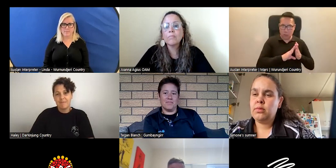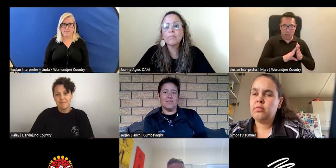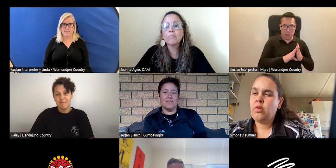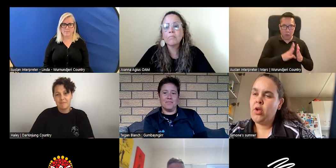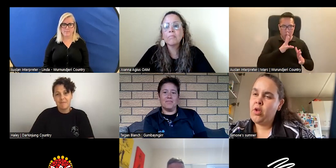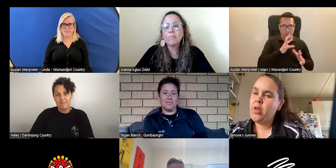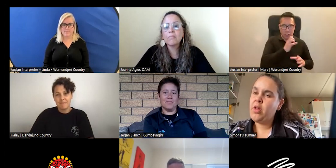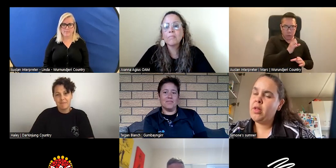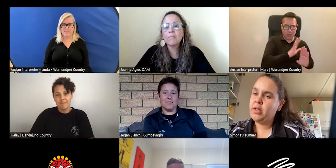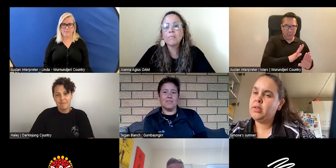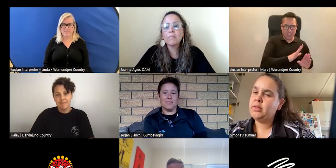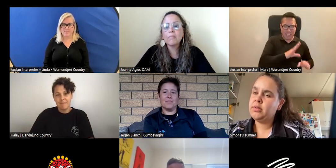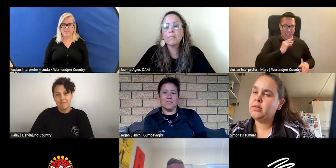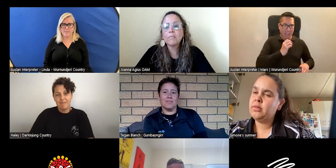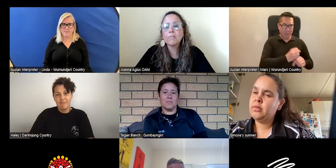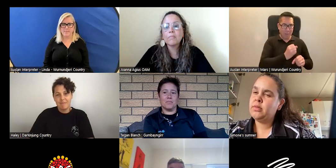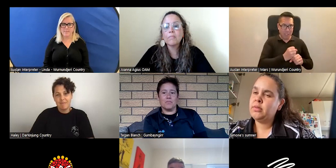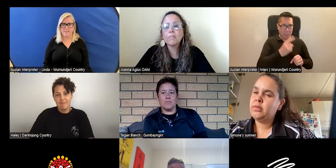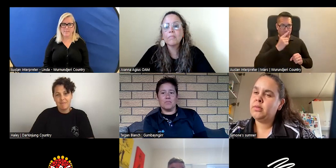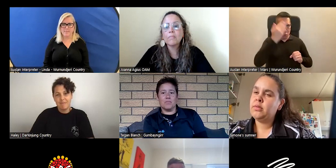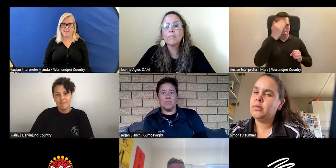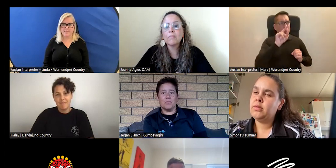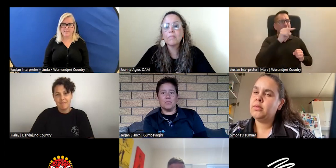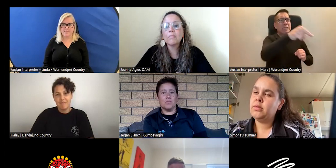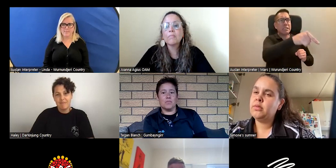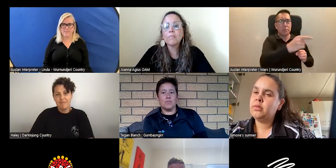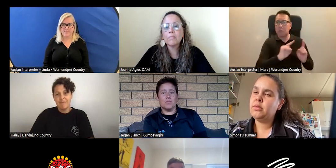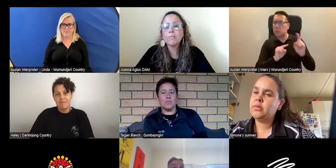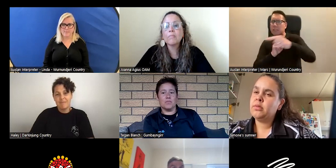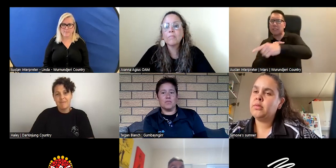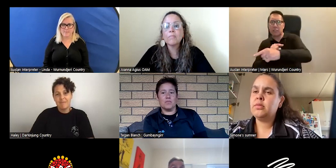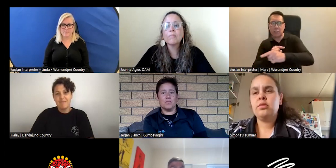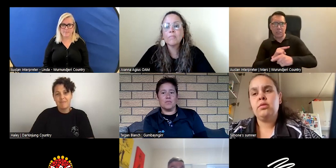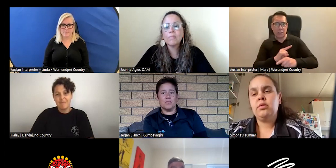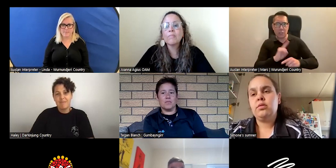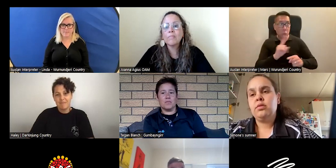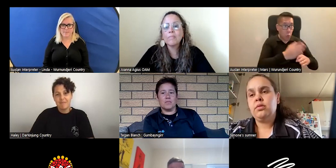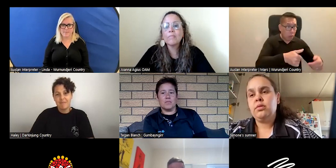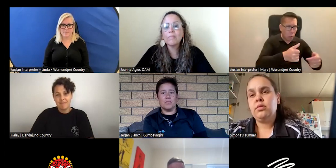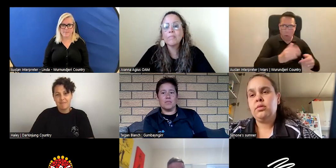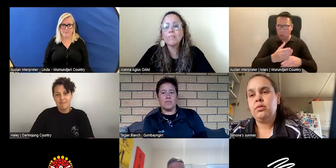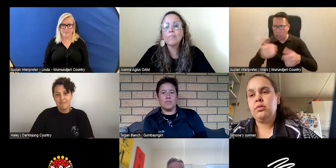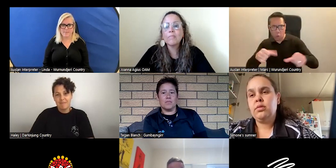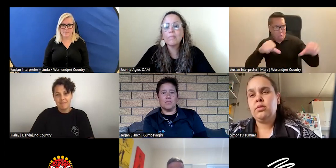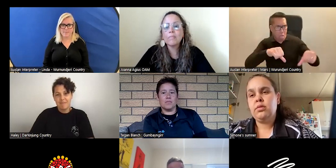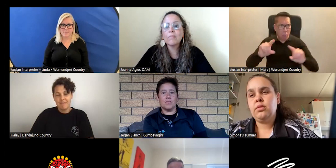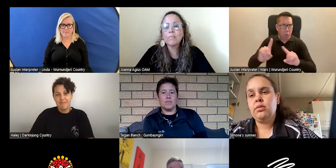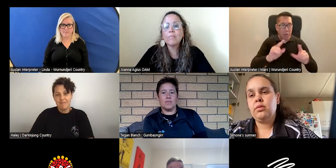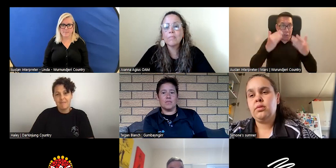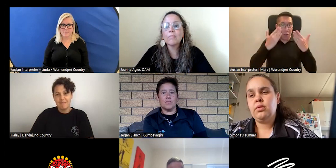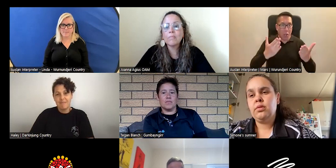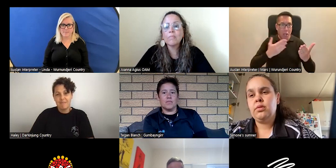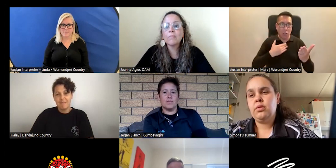and no one knows if they're doing the right thing or not. So the community have said we want something to be more public accountable. We should be holding